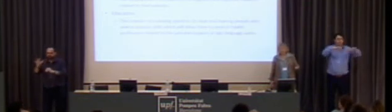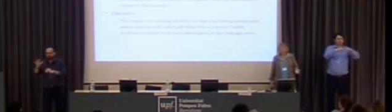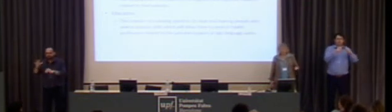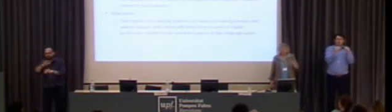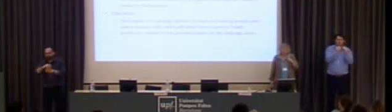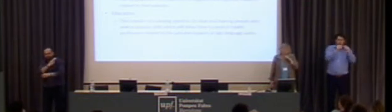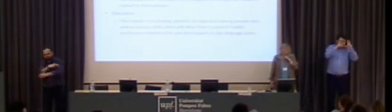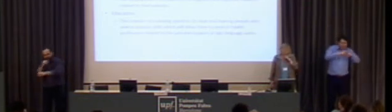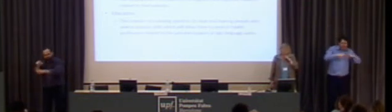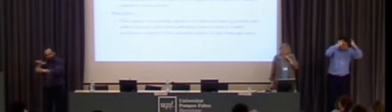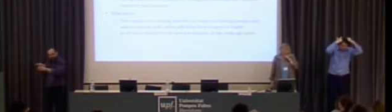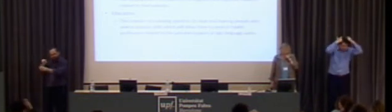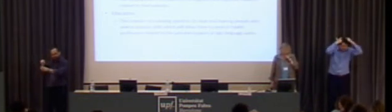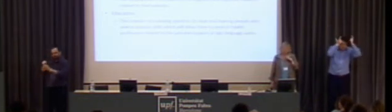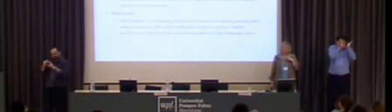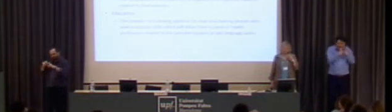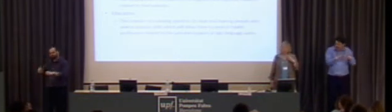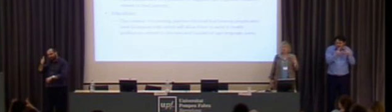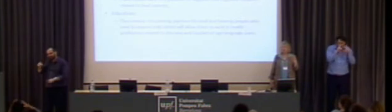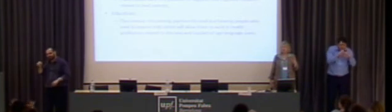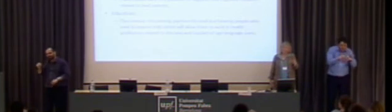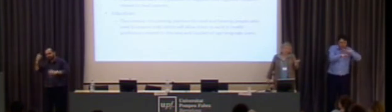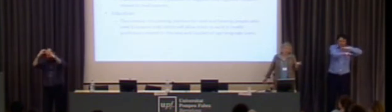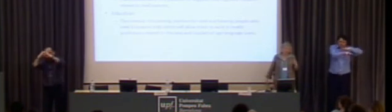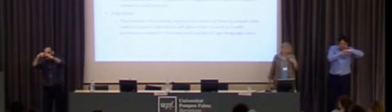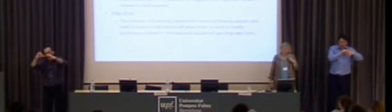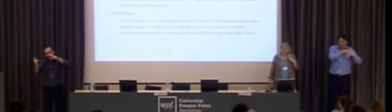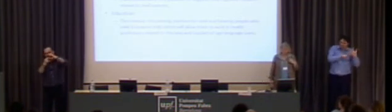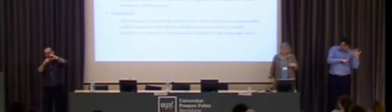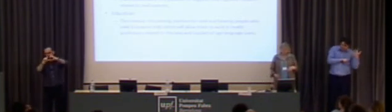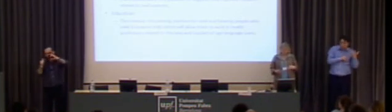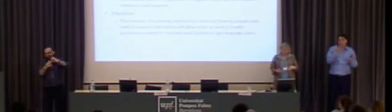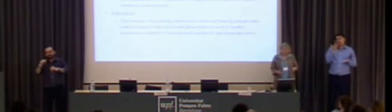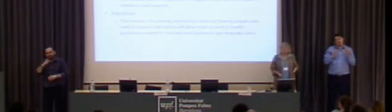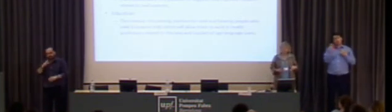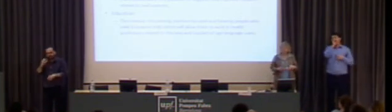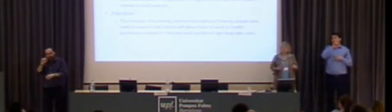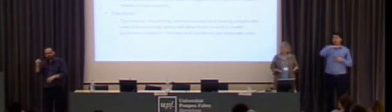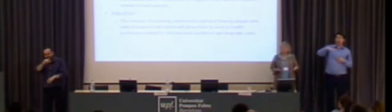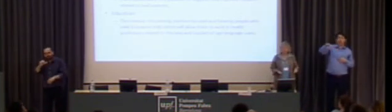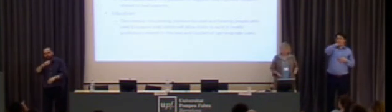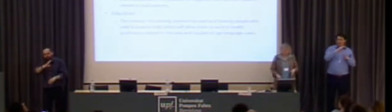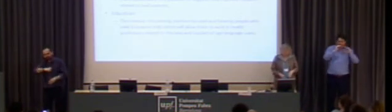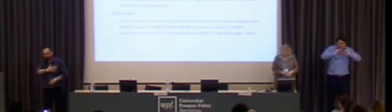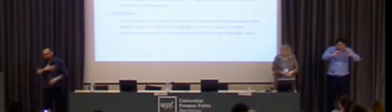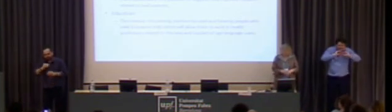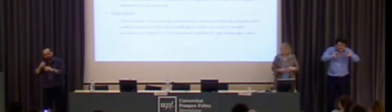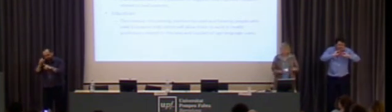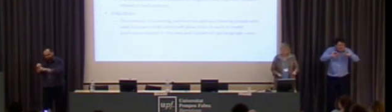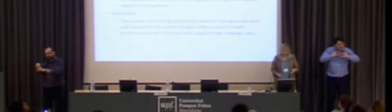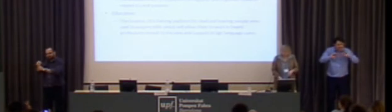a European training qualification for deaf people and hearing people who want to work in health professions